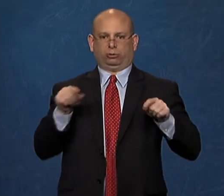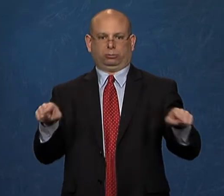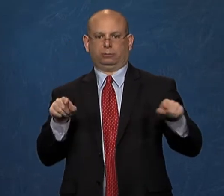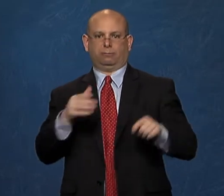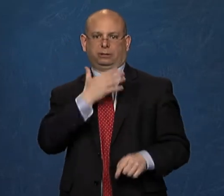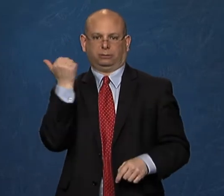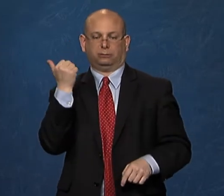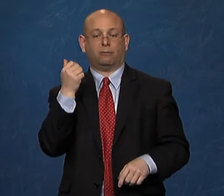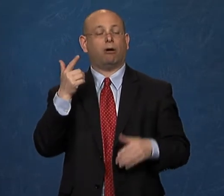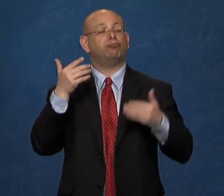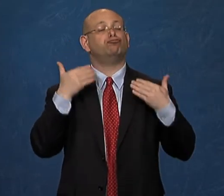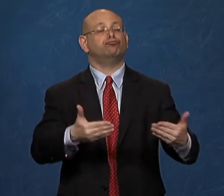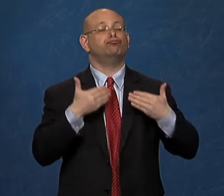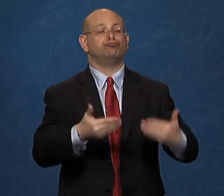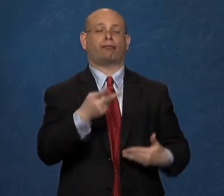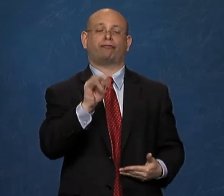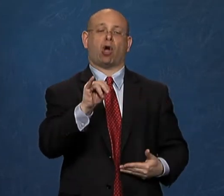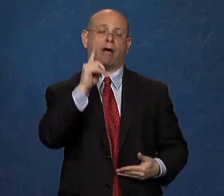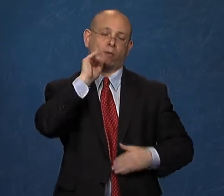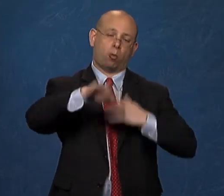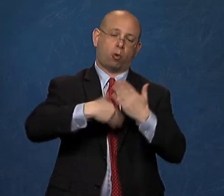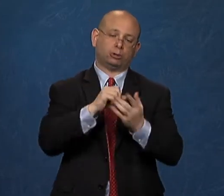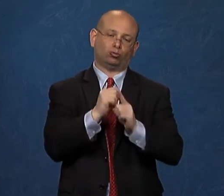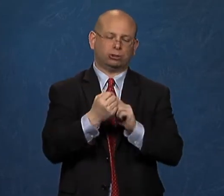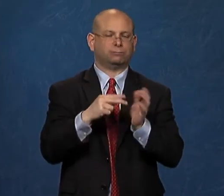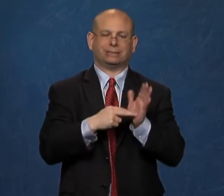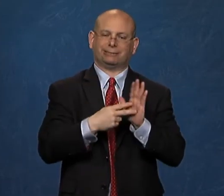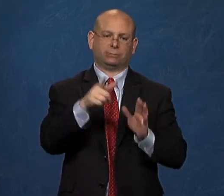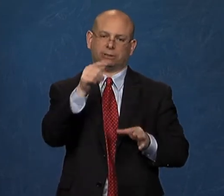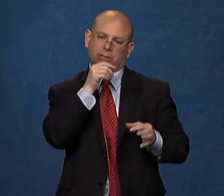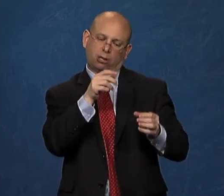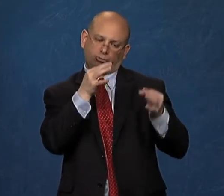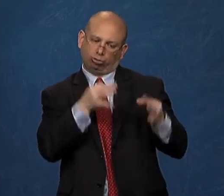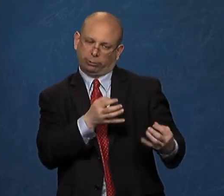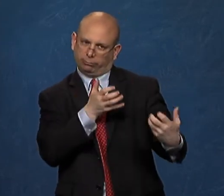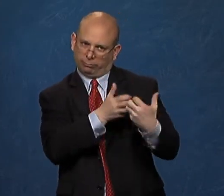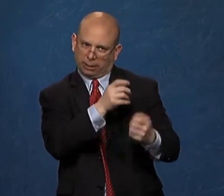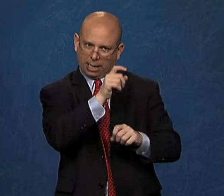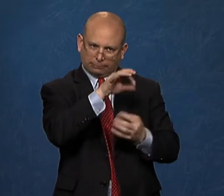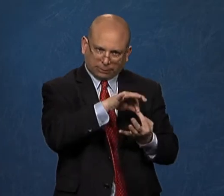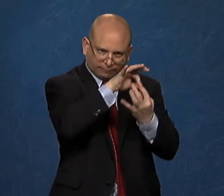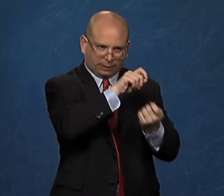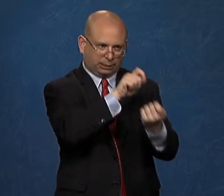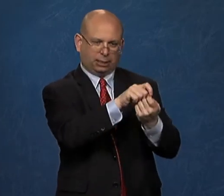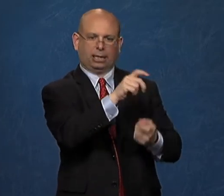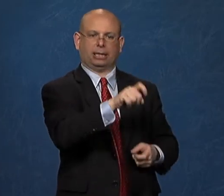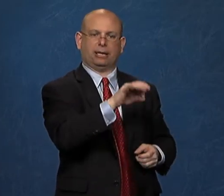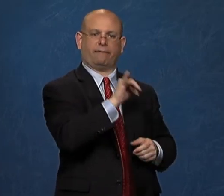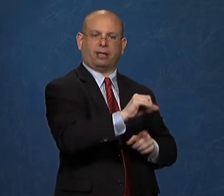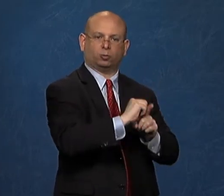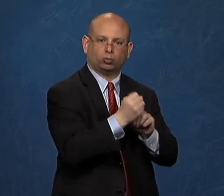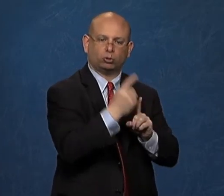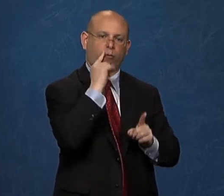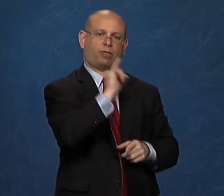on-site interpreting services, and that they determined which services used based on the deaf person's need and deaf person's